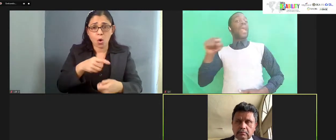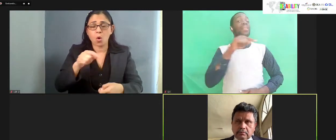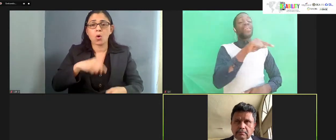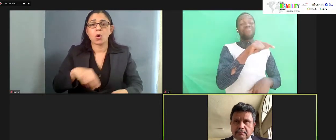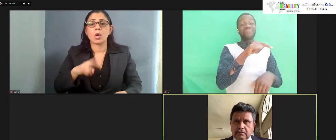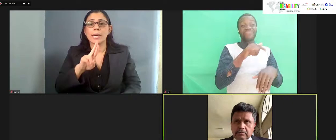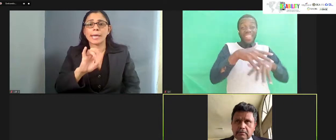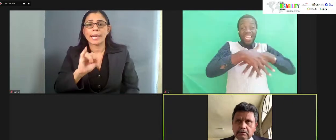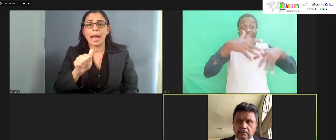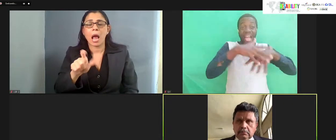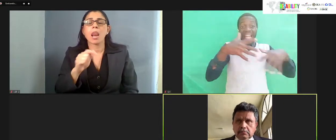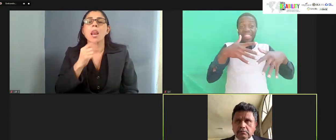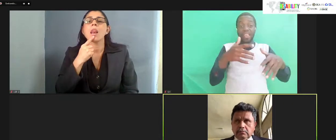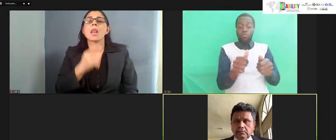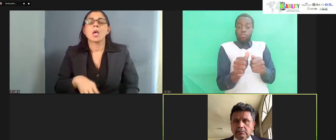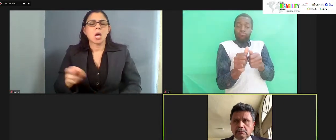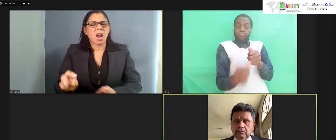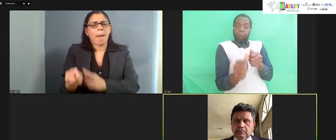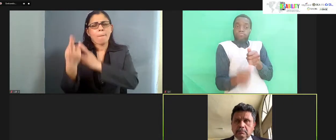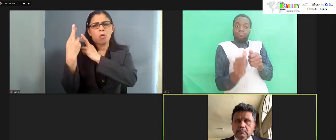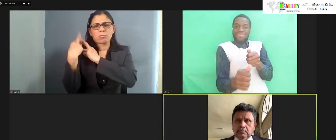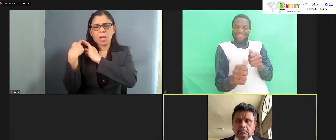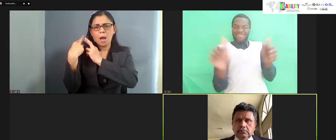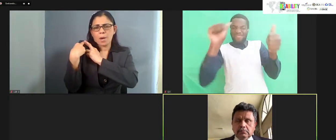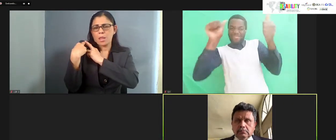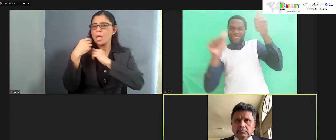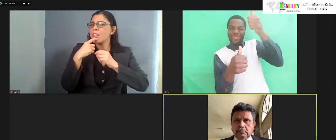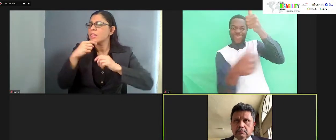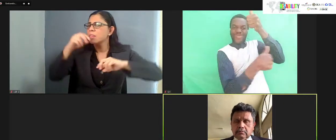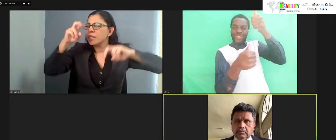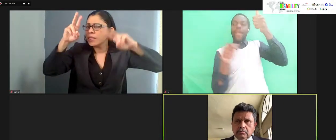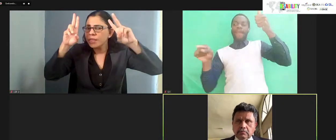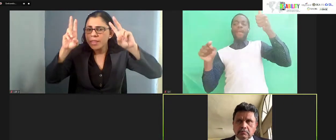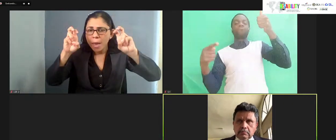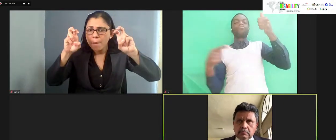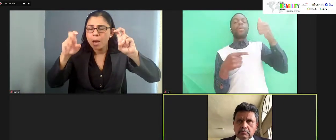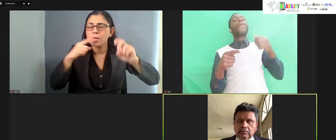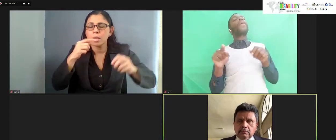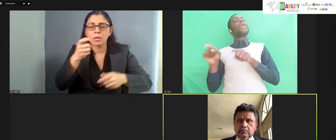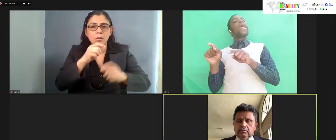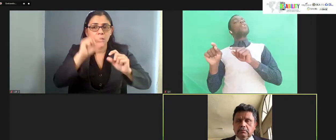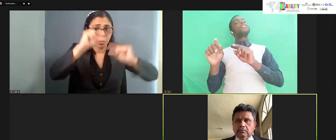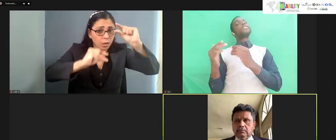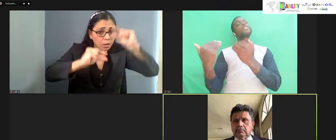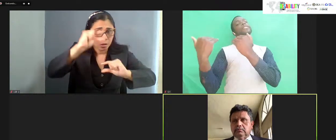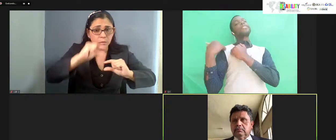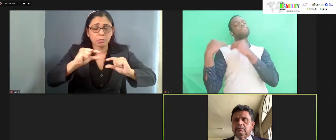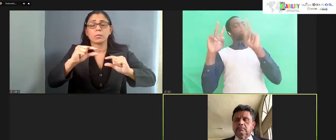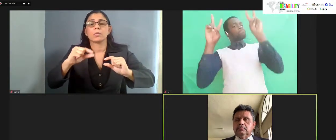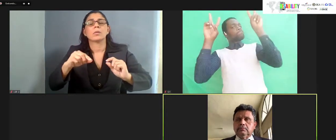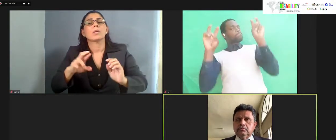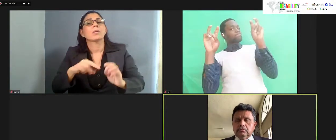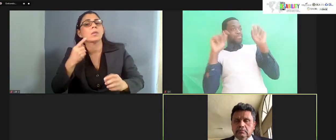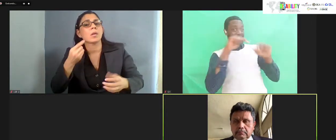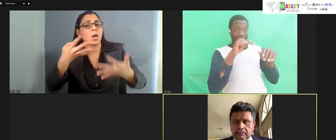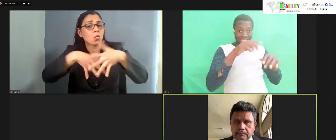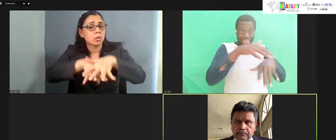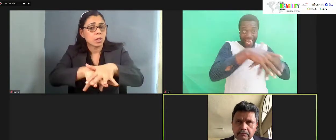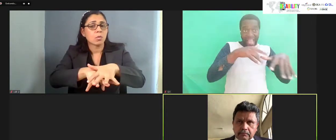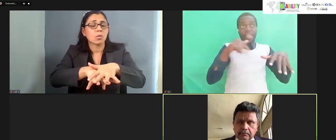and he is responsible for inclusive risk